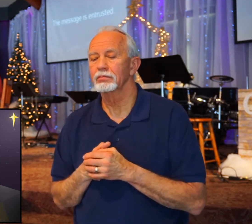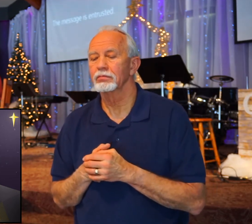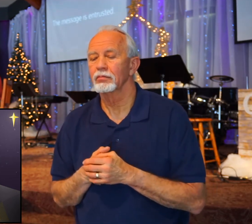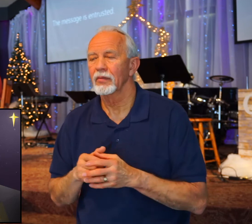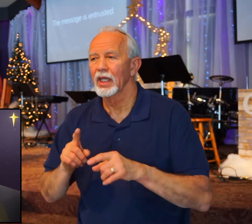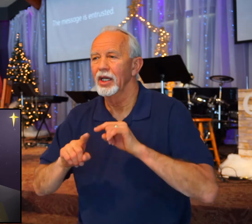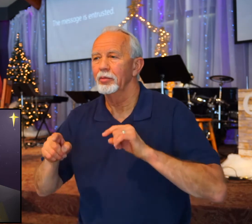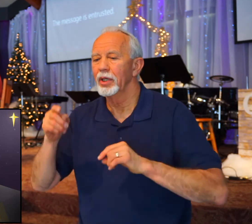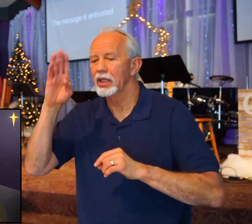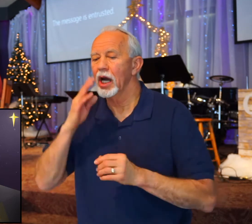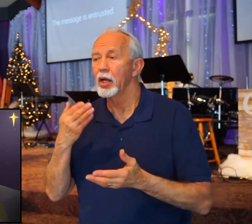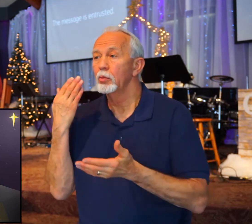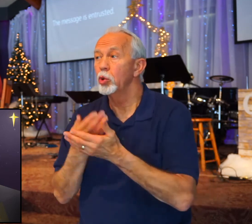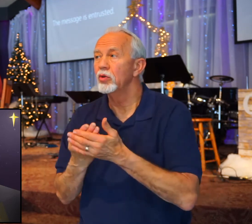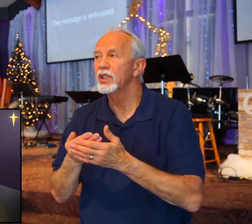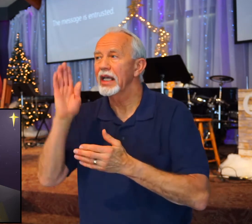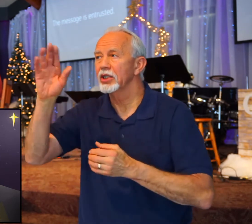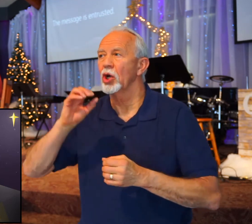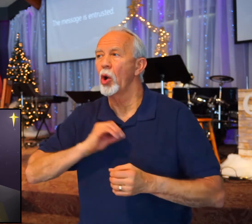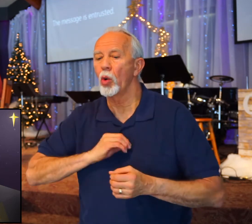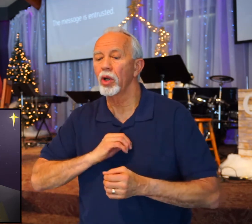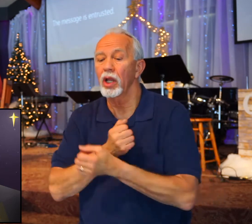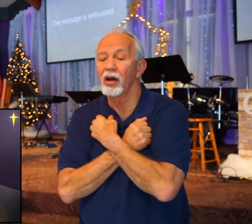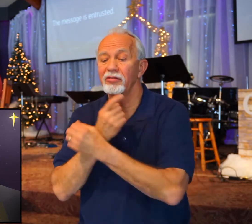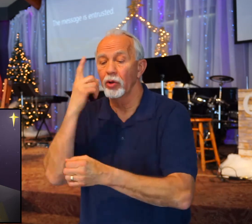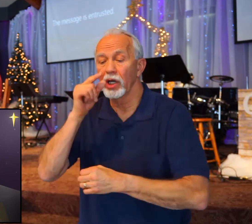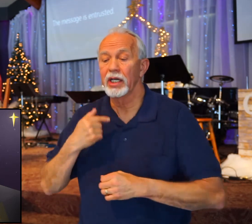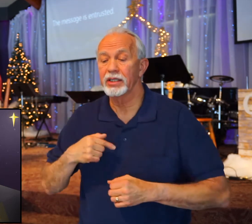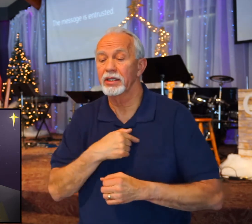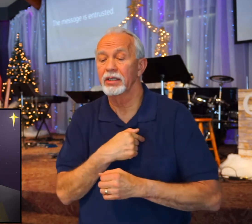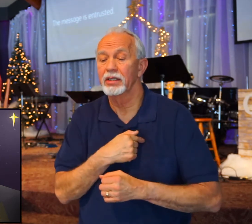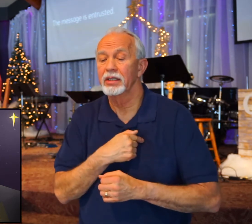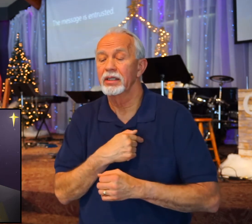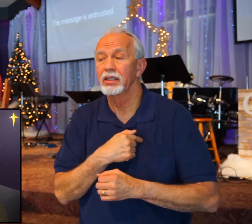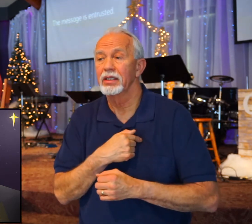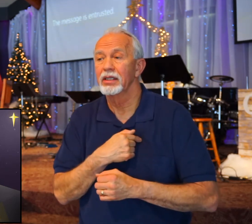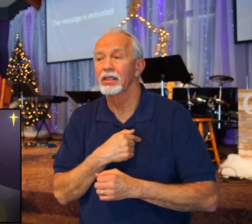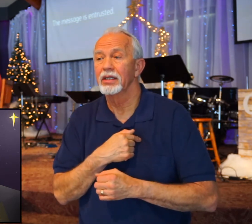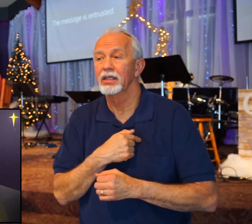But God proves his own love for us.